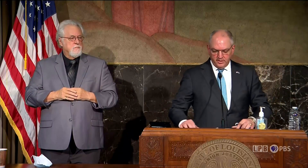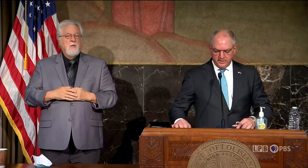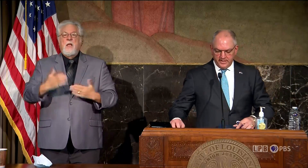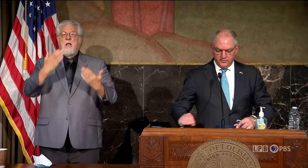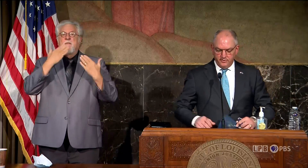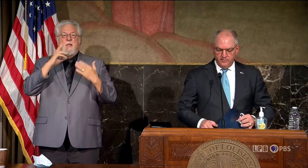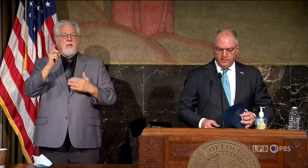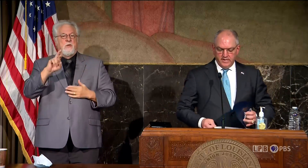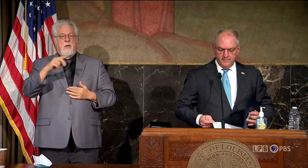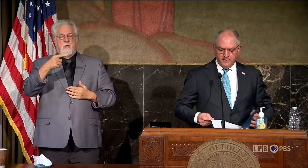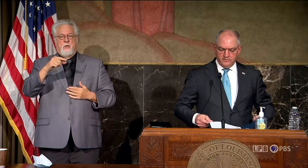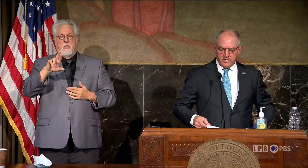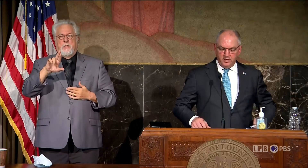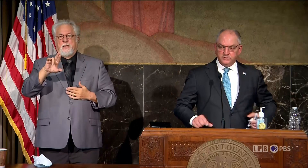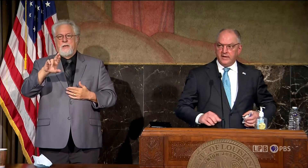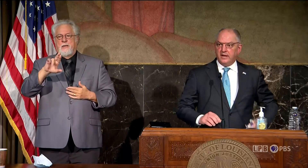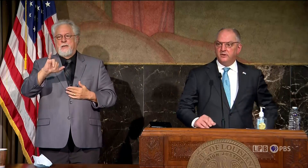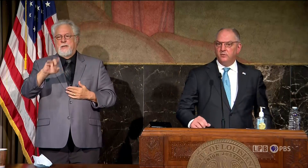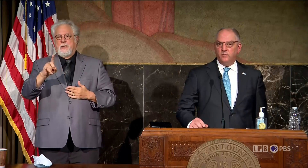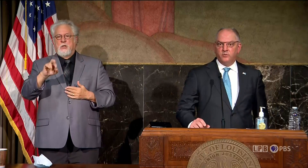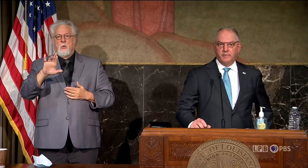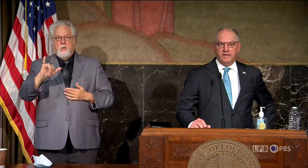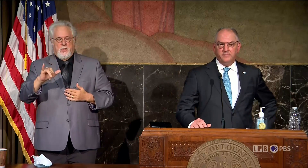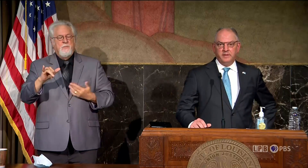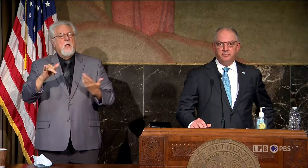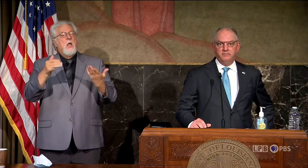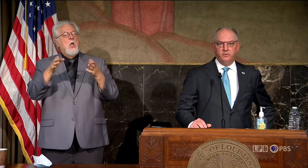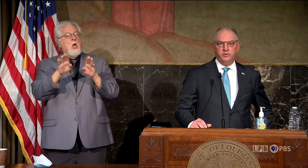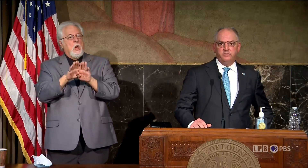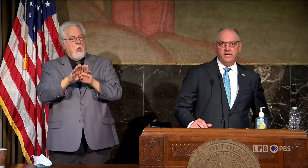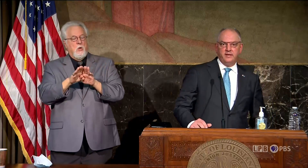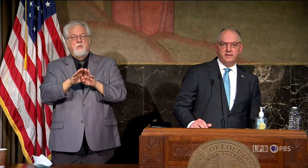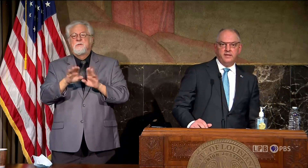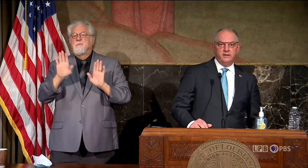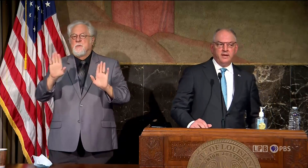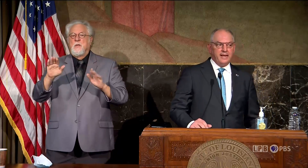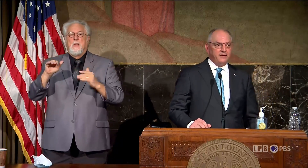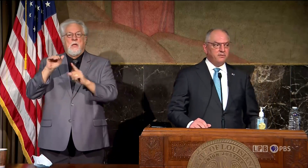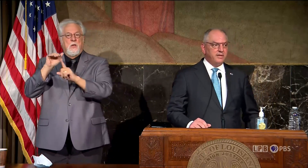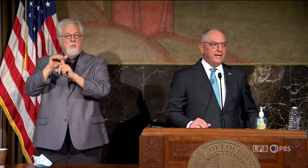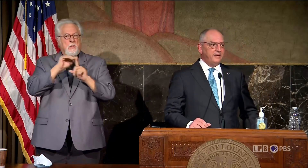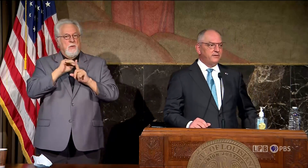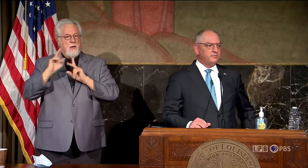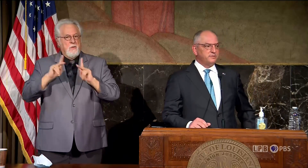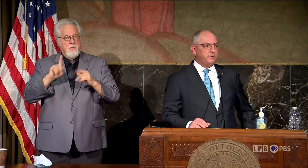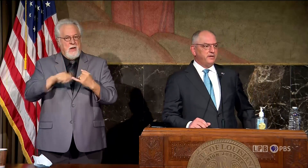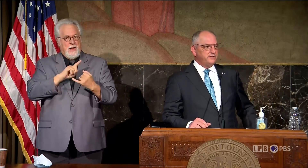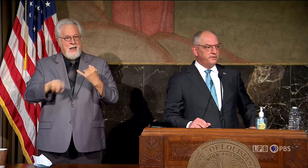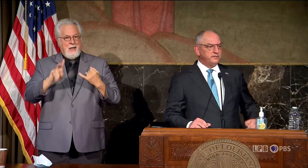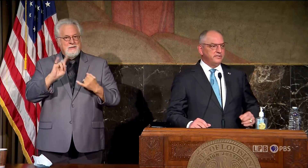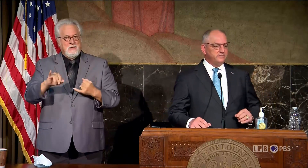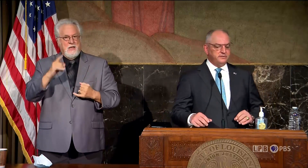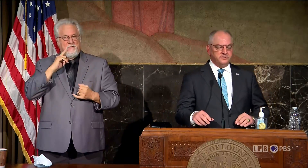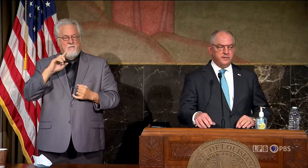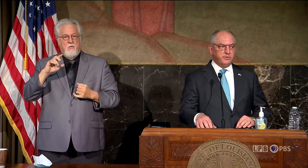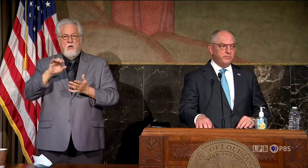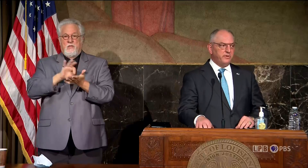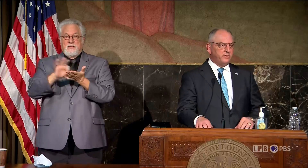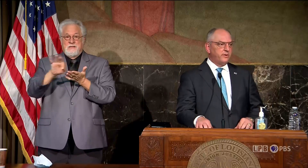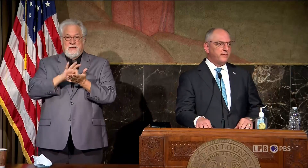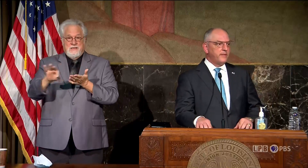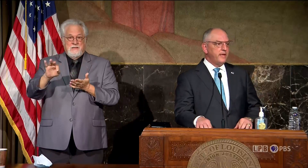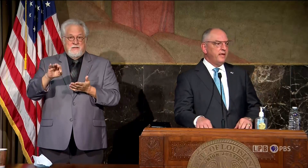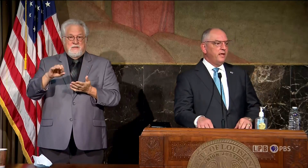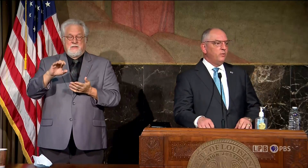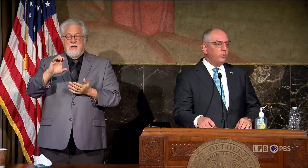Thank you, Dr. Guidry. As I close out, I do want to remind the people of Louisiana that the last day to respond to the census is September